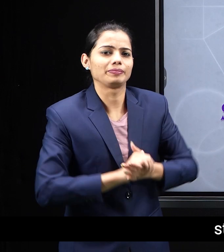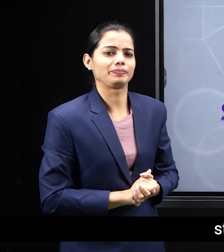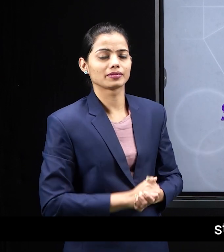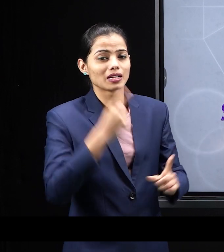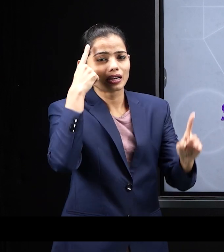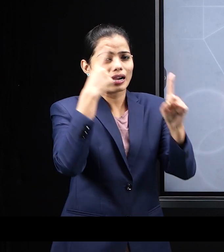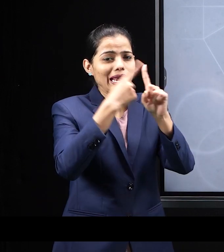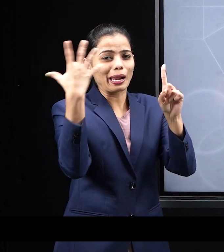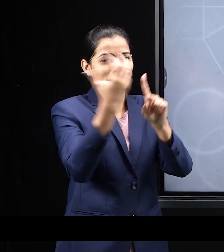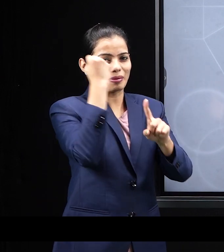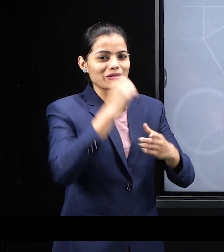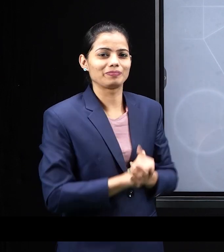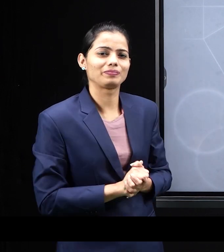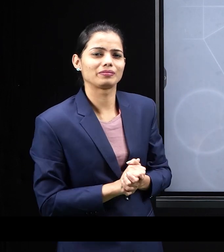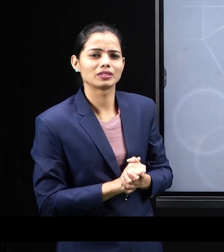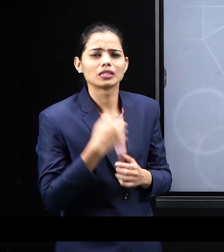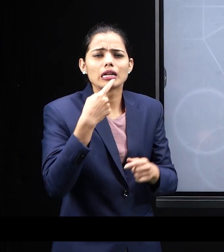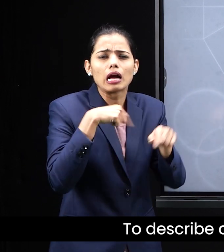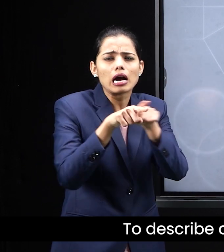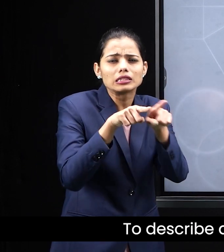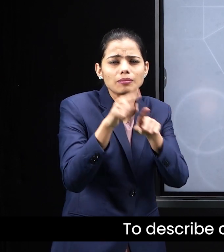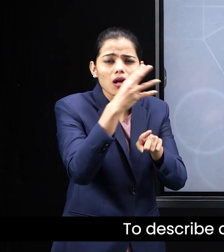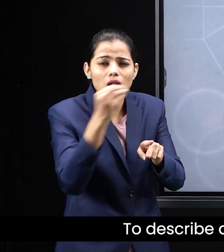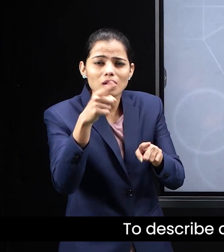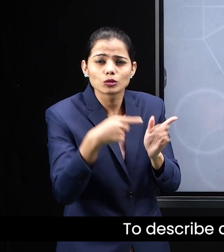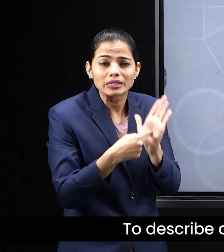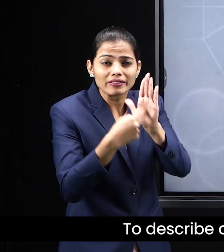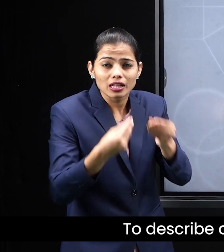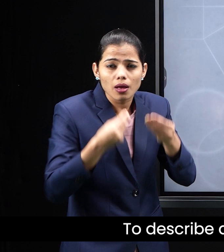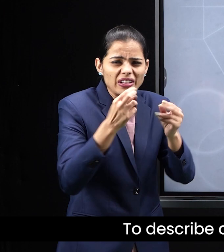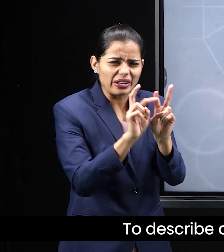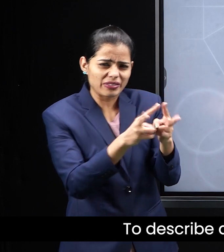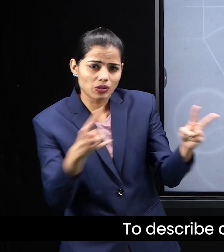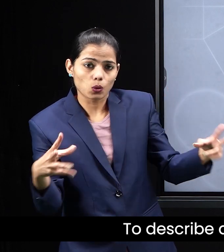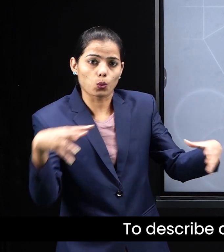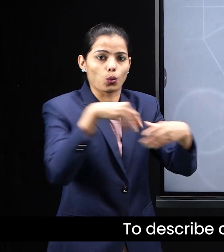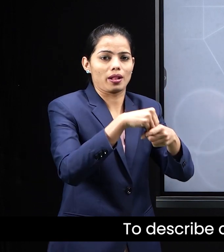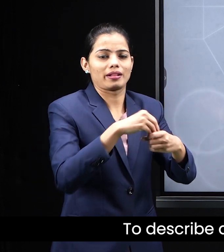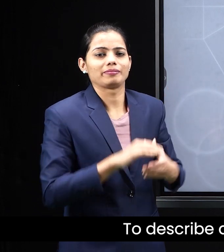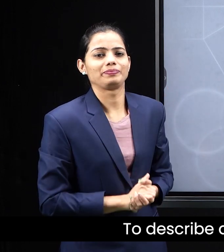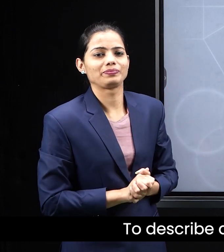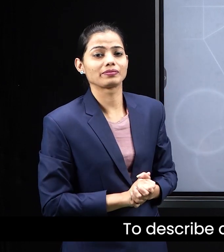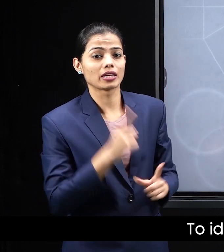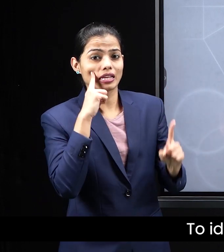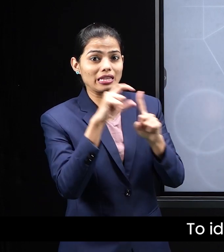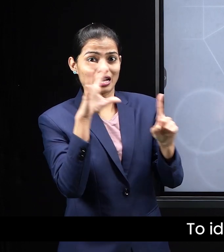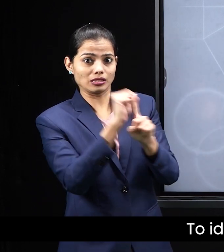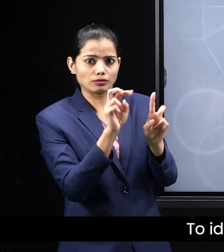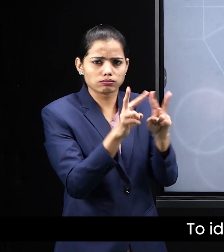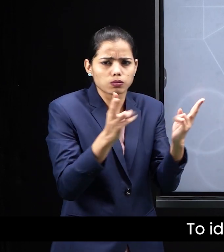types. Learning outcomes. To describe and represent sets in different forms. To